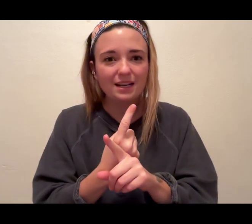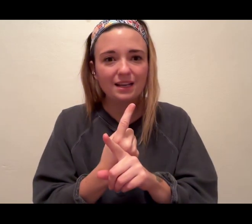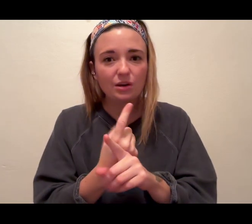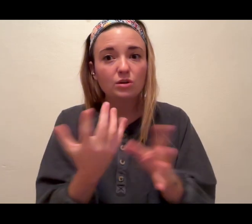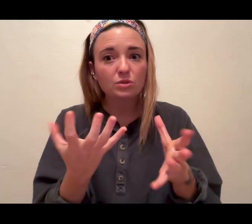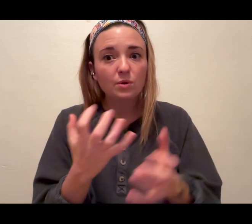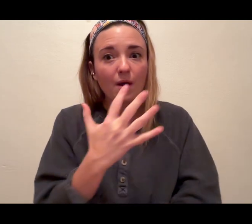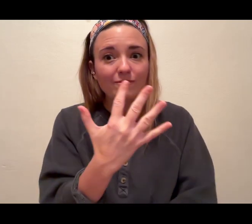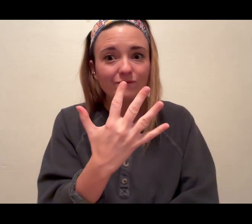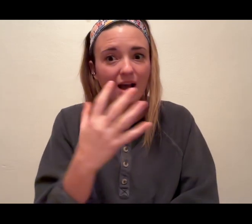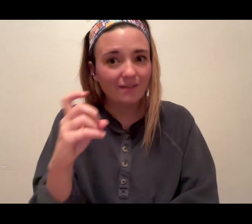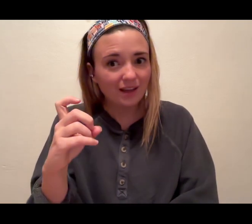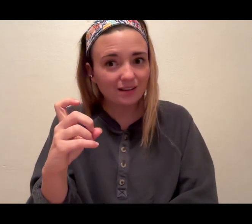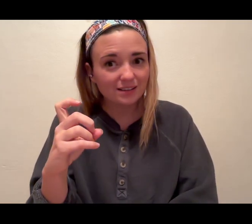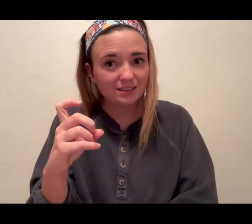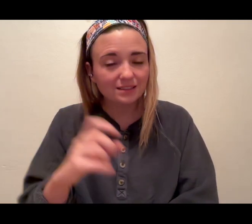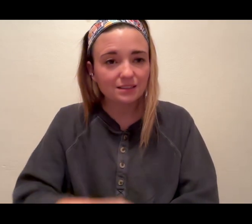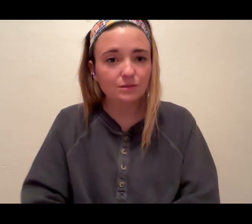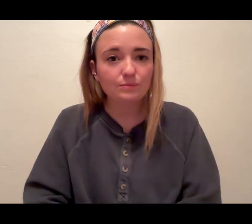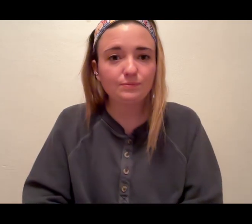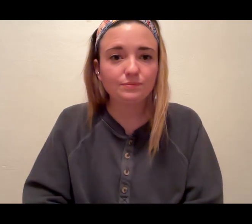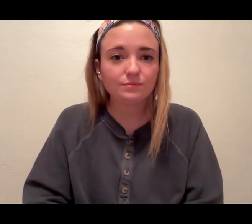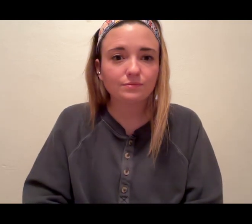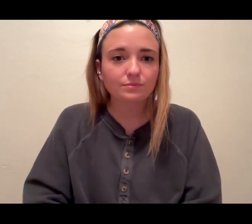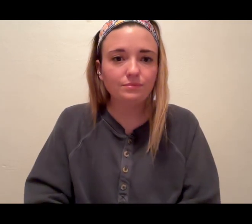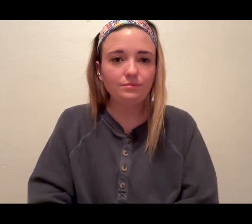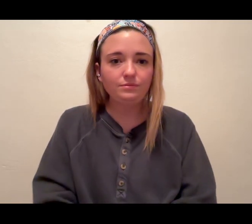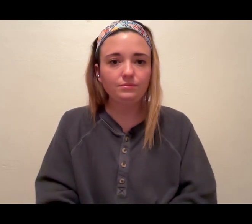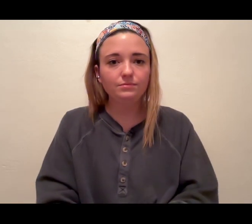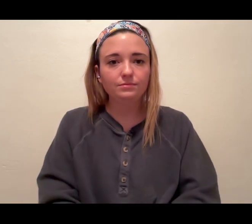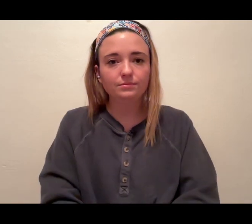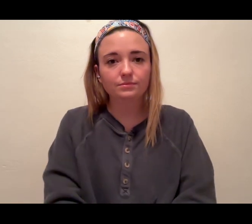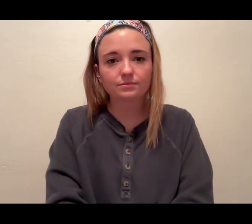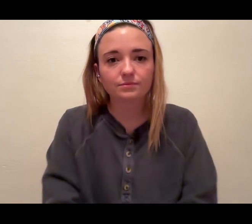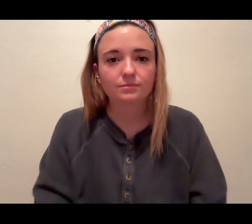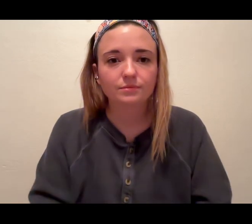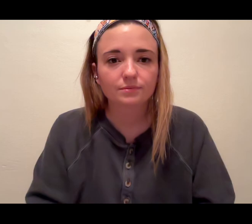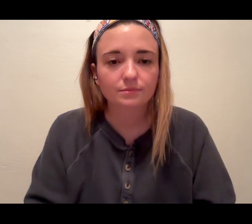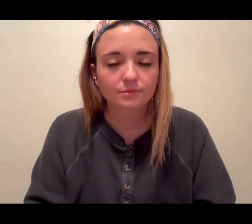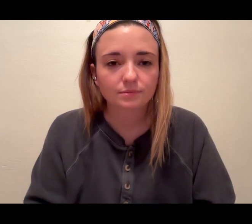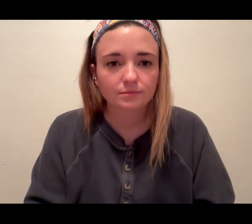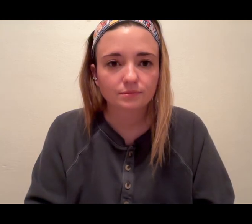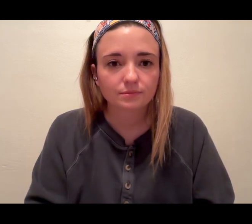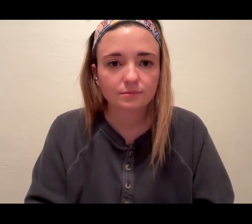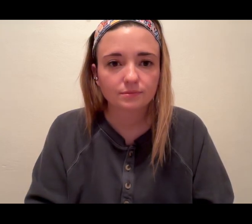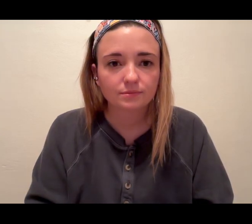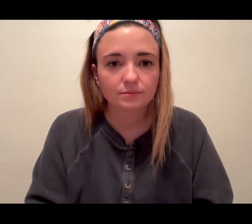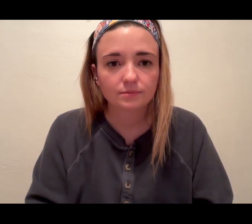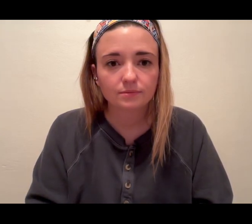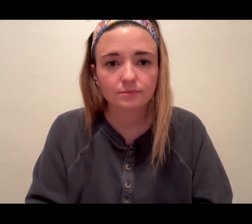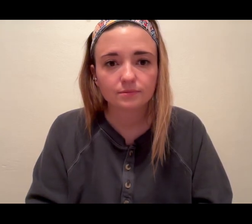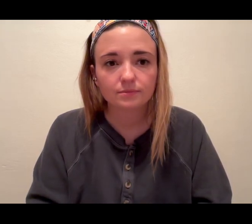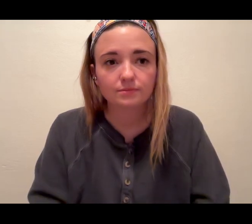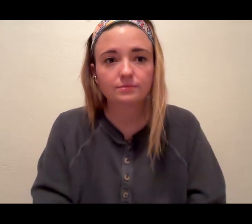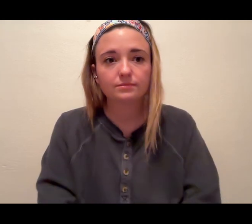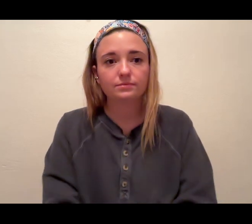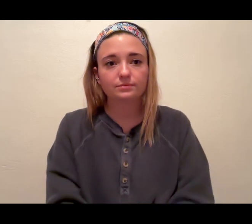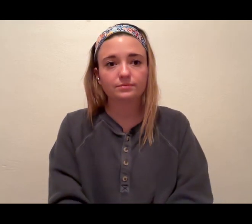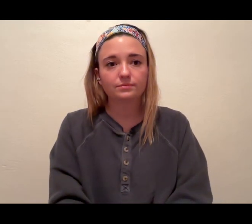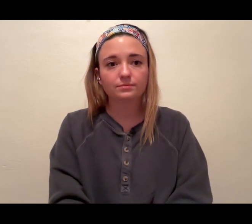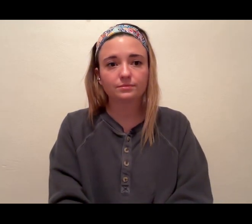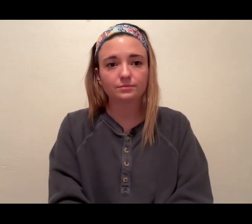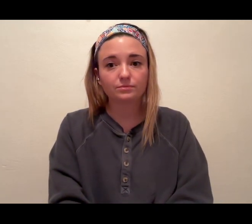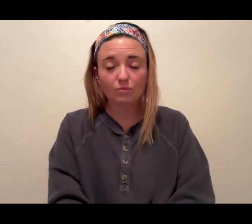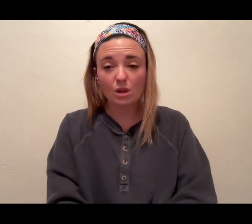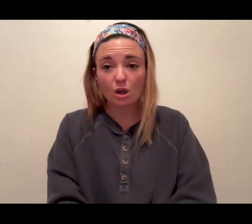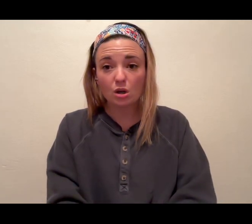that trinomial. And you're going to be able to, you're going to have to do this in some of these problems as we go